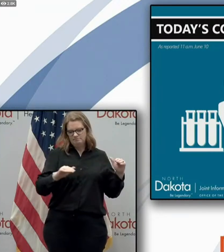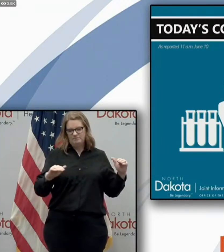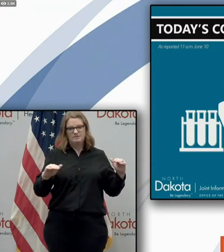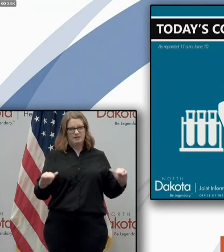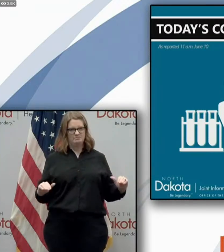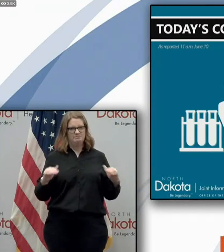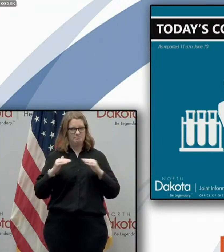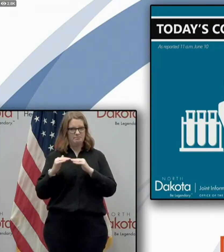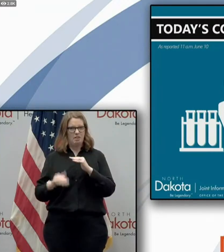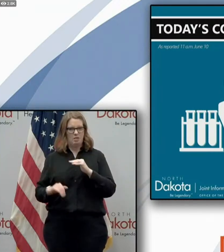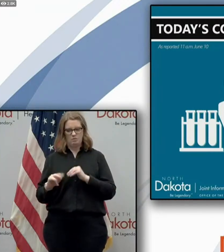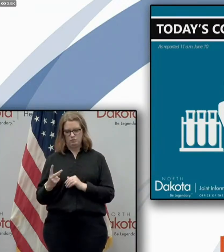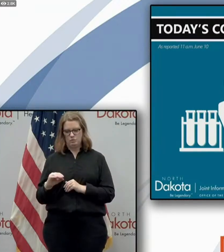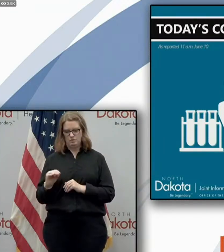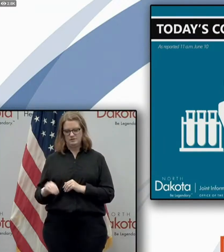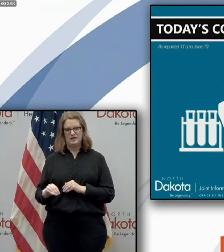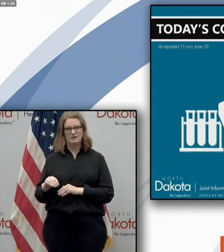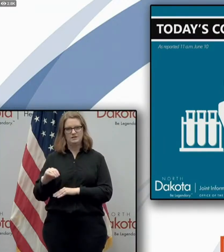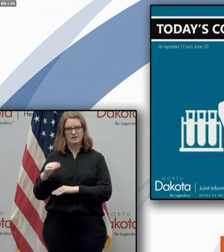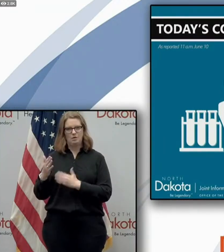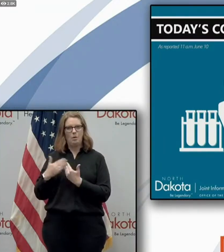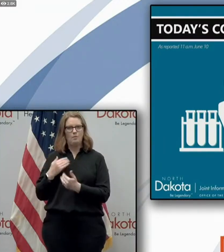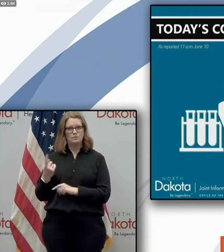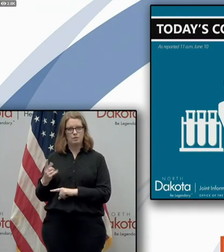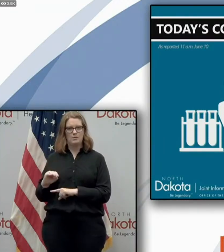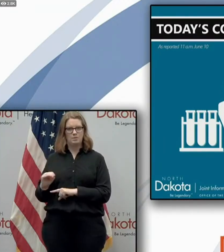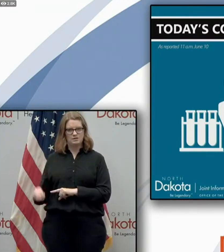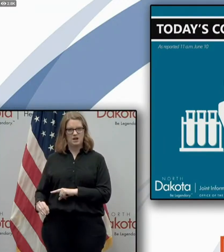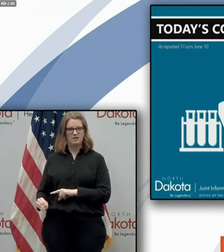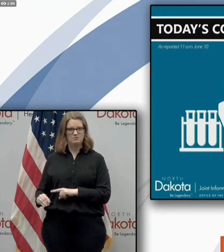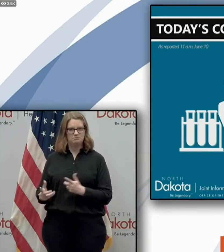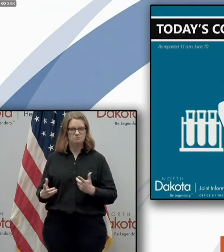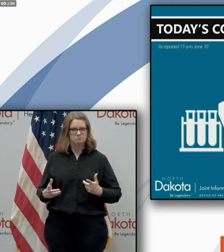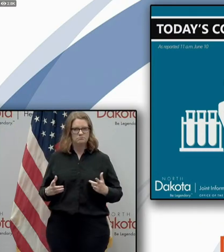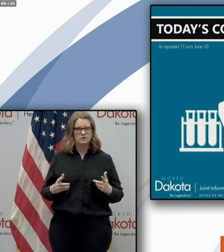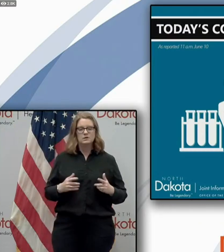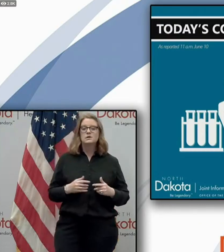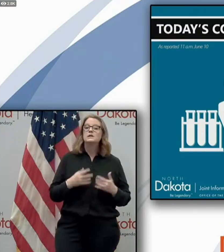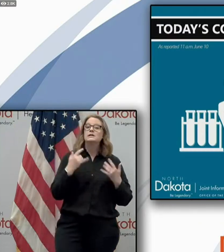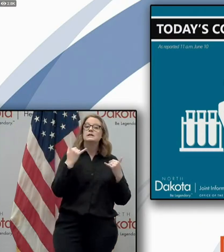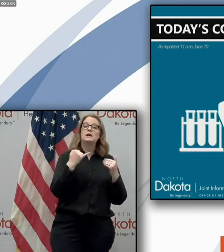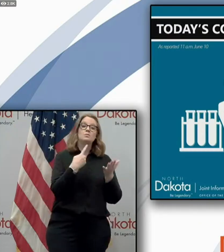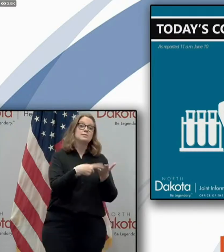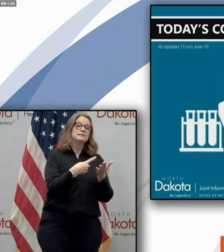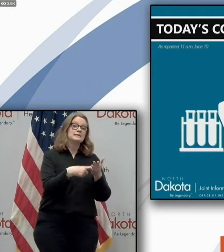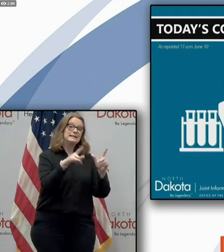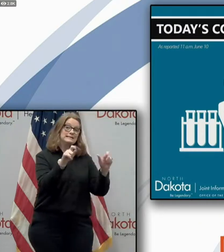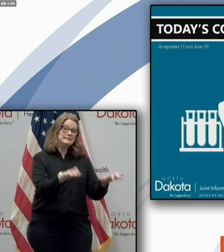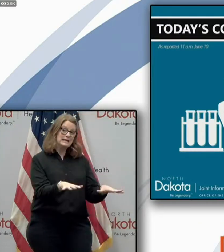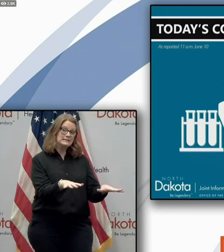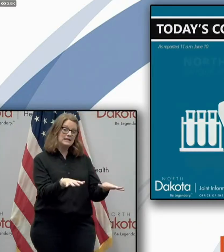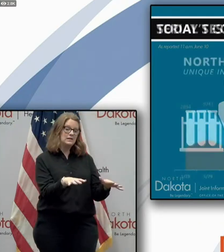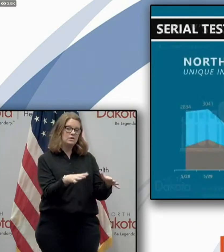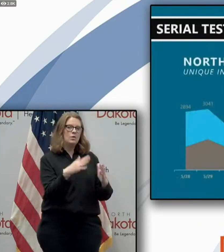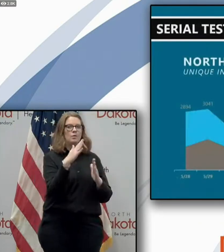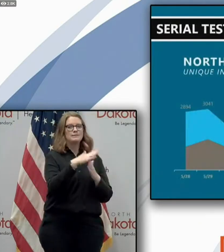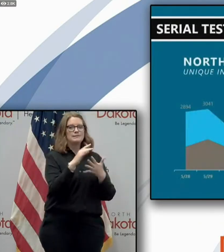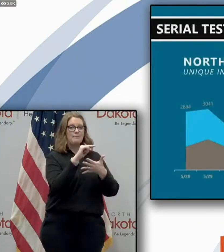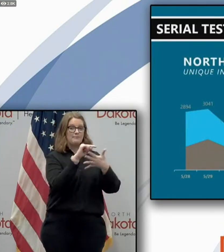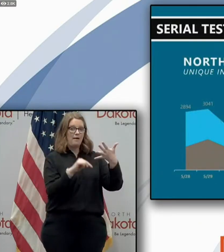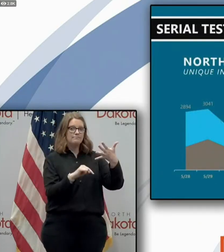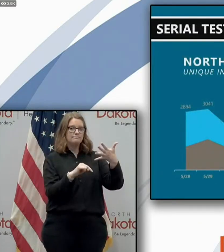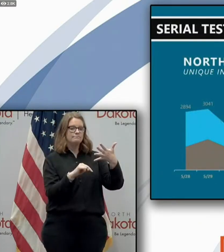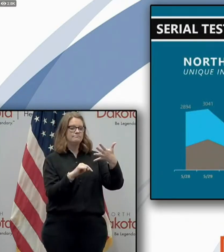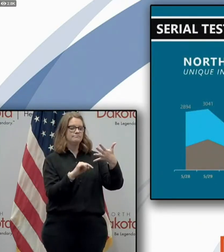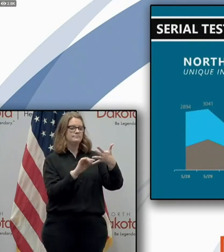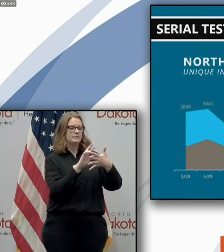2% and sometimes approaching 1%. So we're in good shape. In terms of the testing, we remain in the top 5 states in the nation,